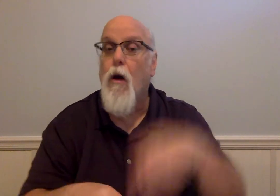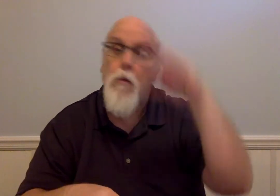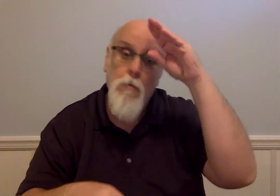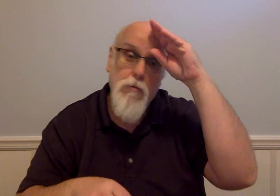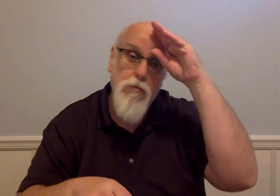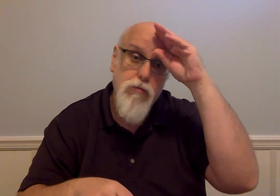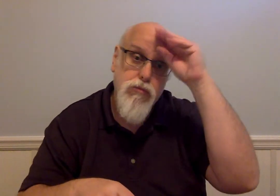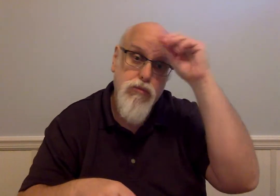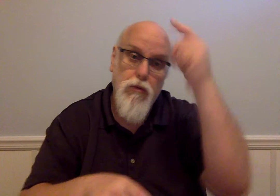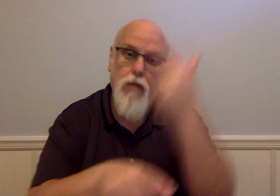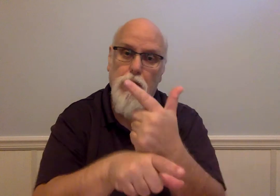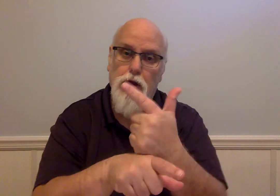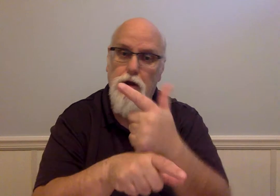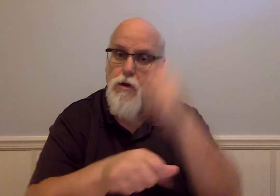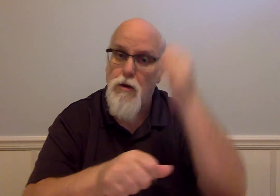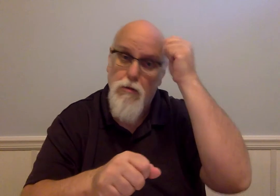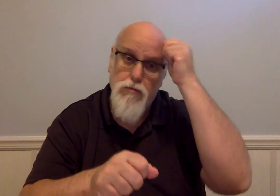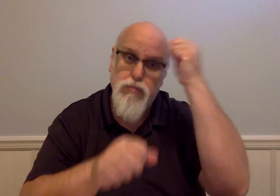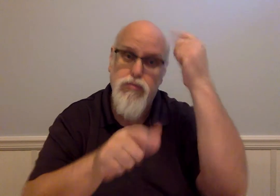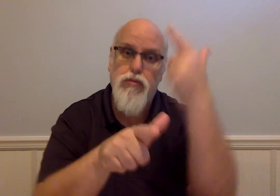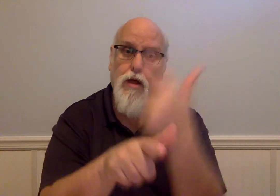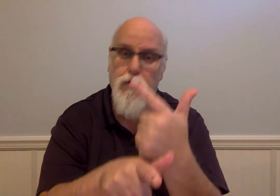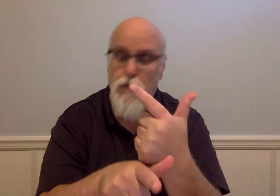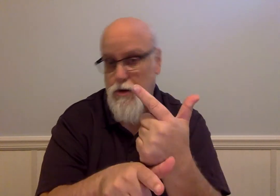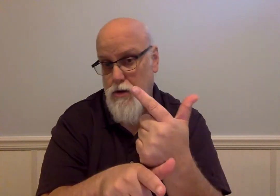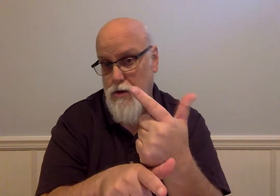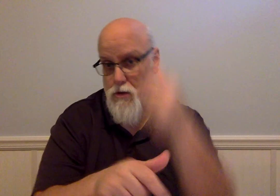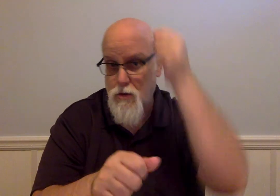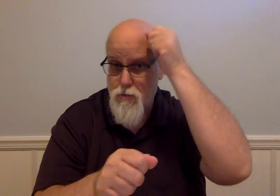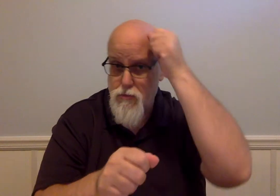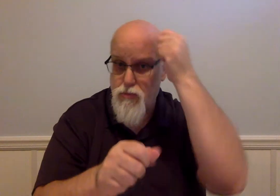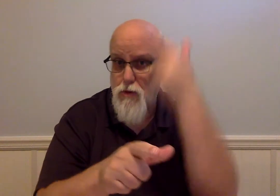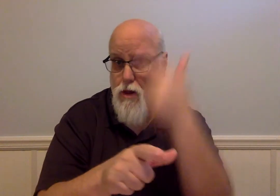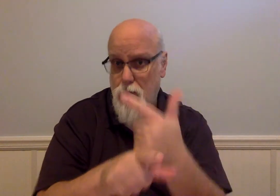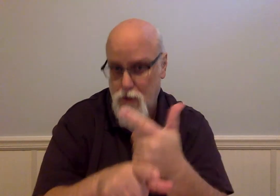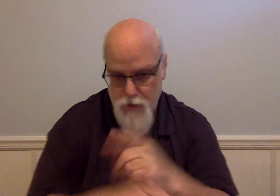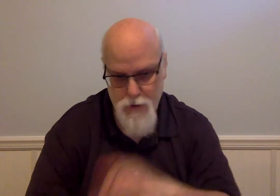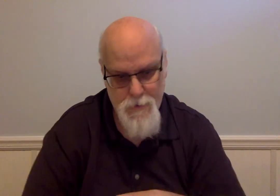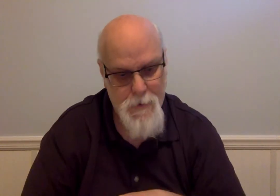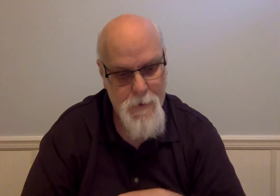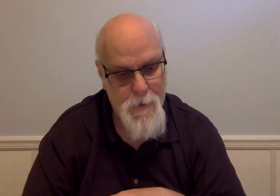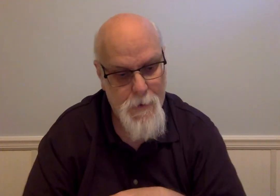same. So brother, brother, either way works.